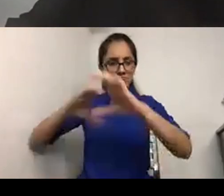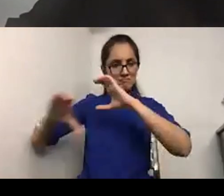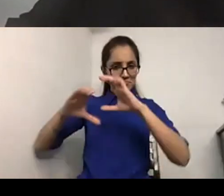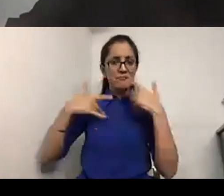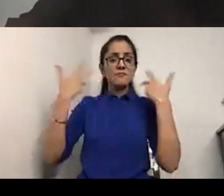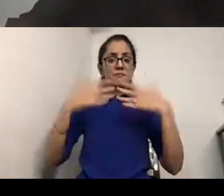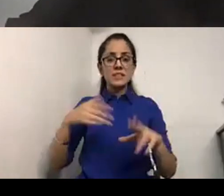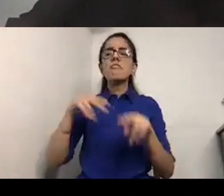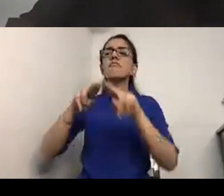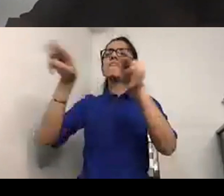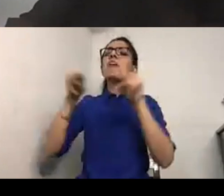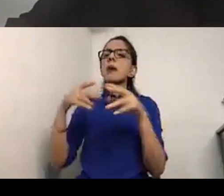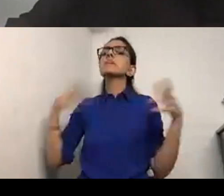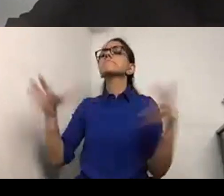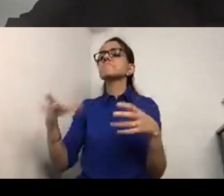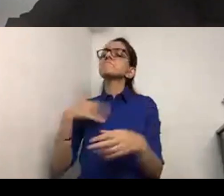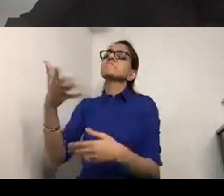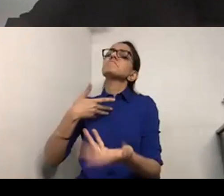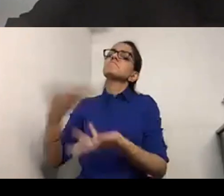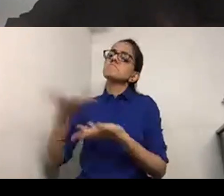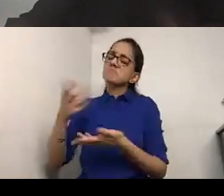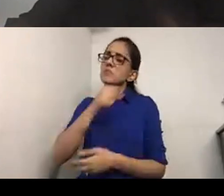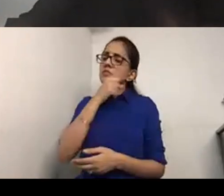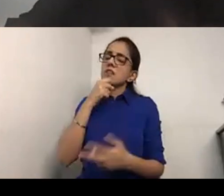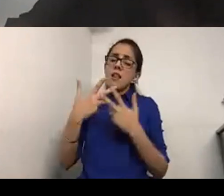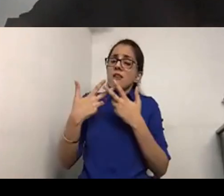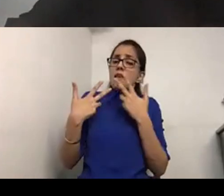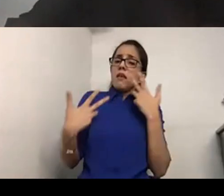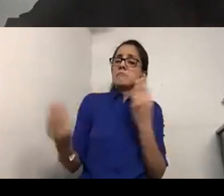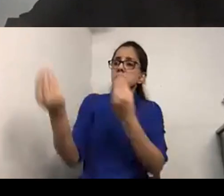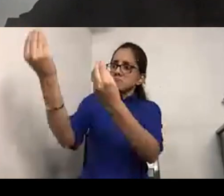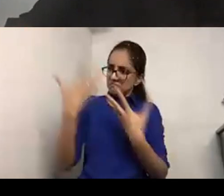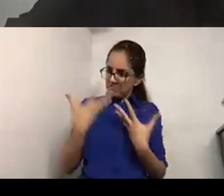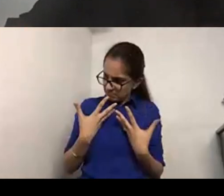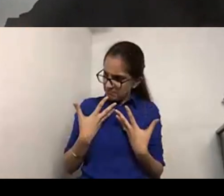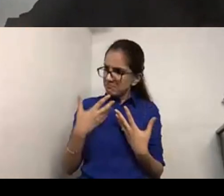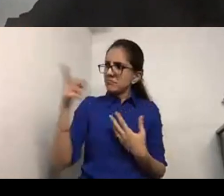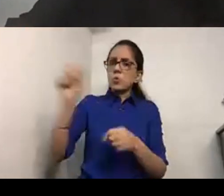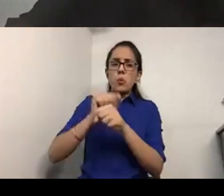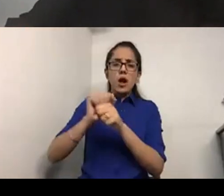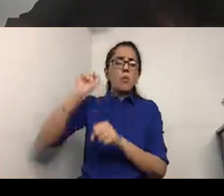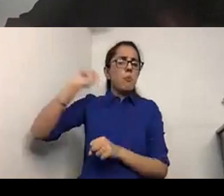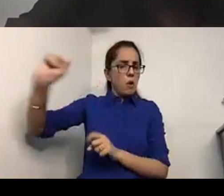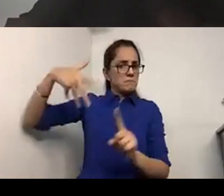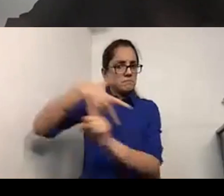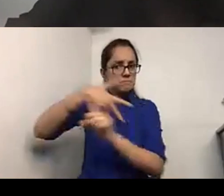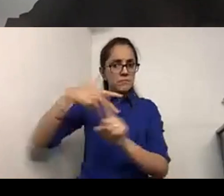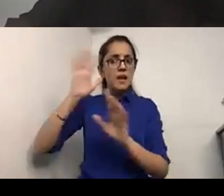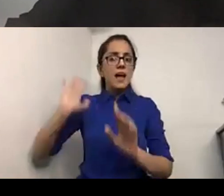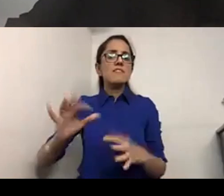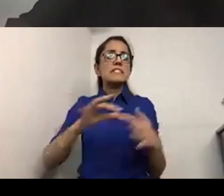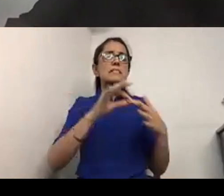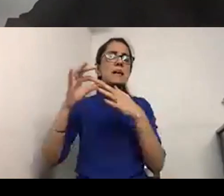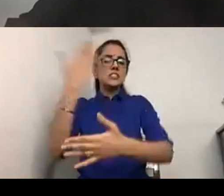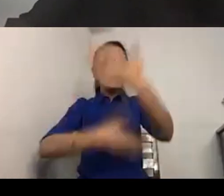the family get-togethers, and Shanti spoke about the fantastic work she does on the specially abled